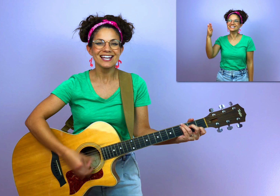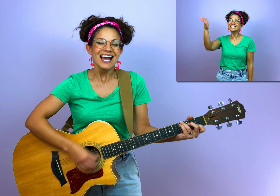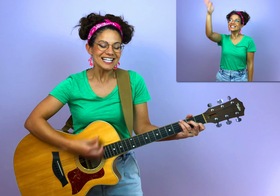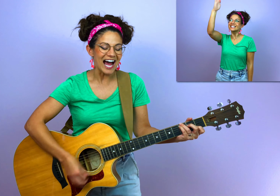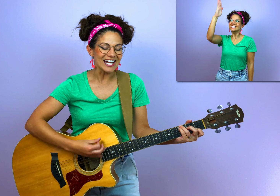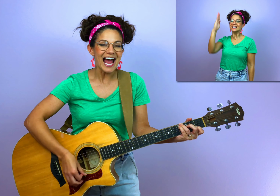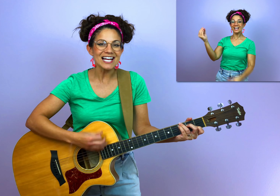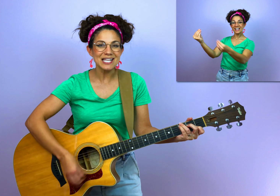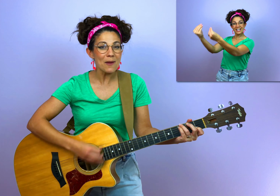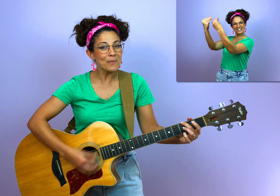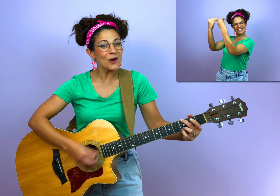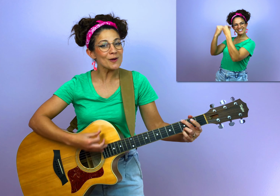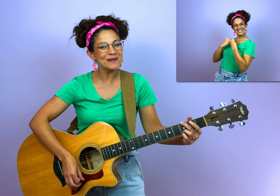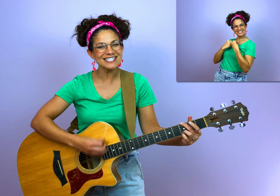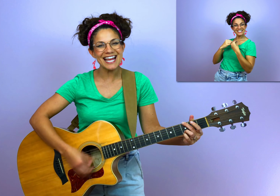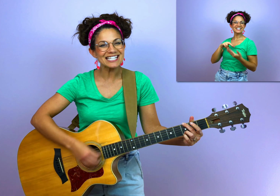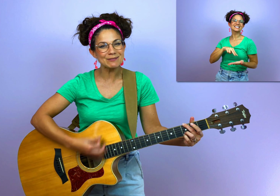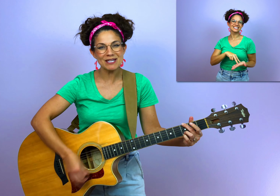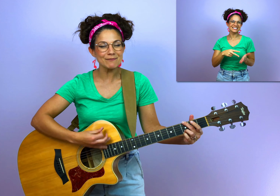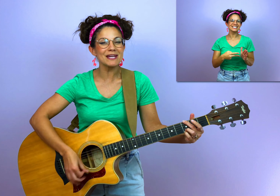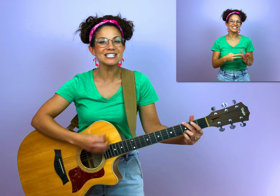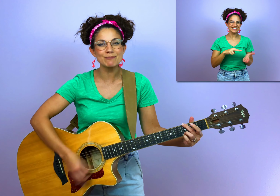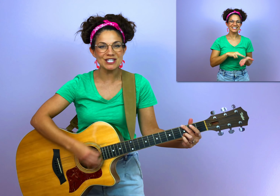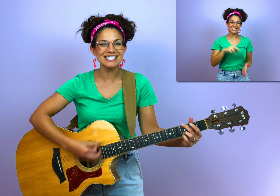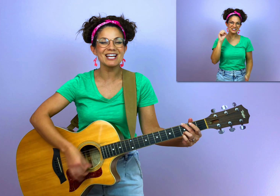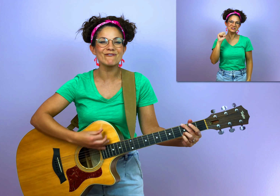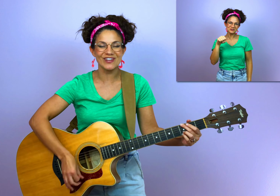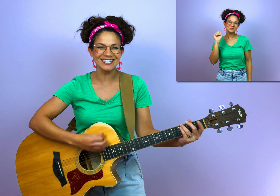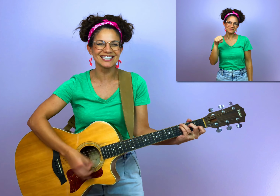God has a purpose that's for me specifically.